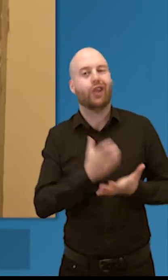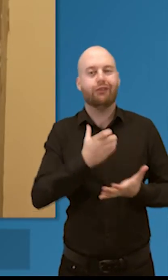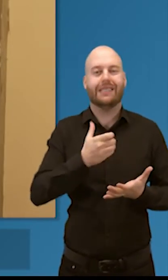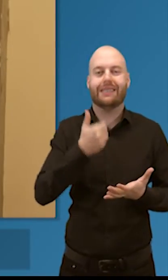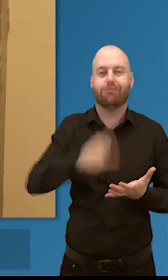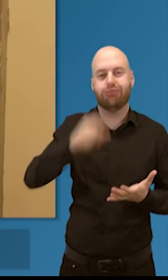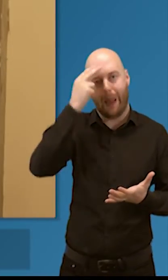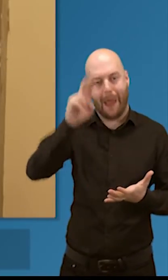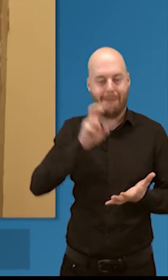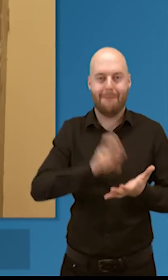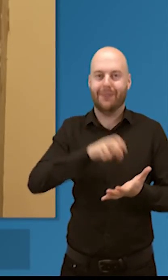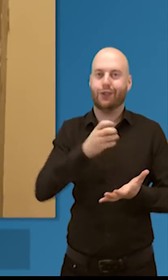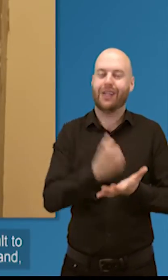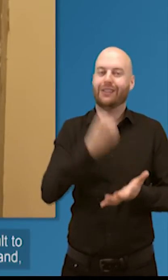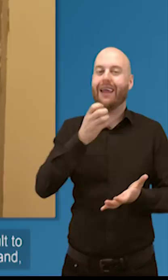to